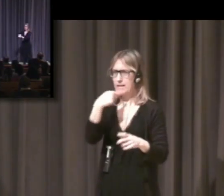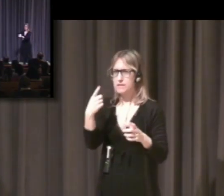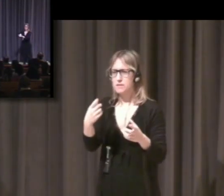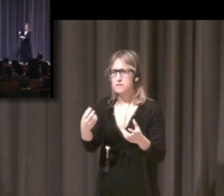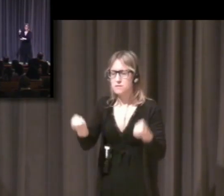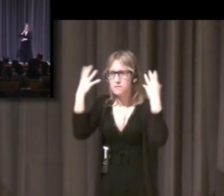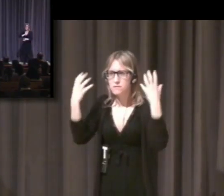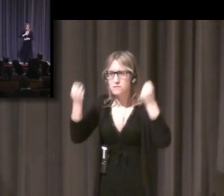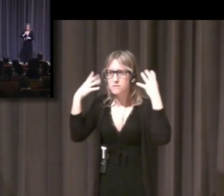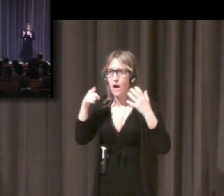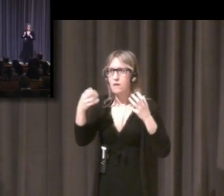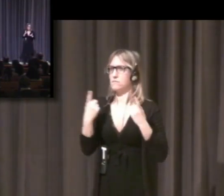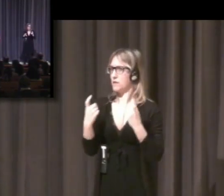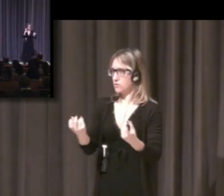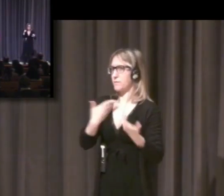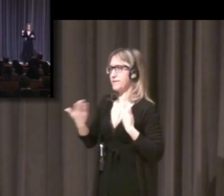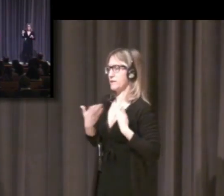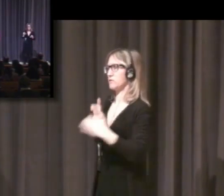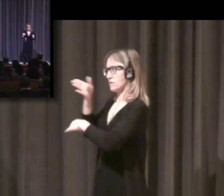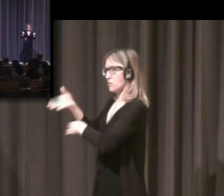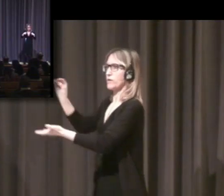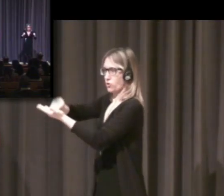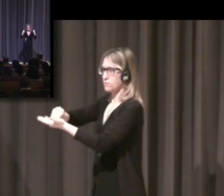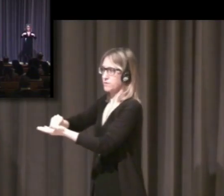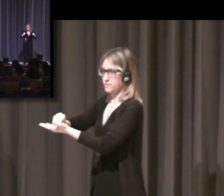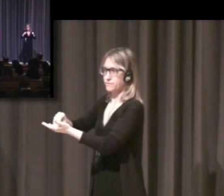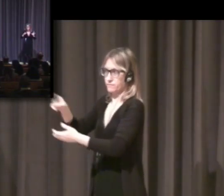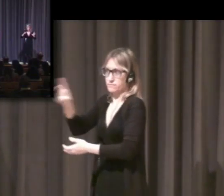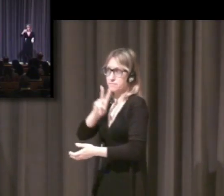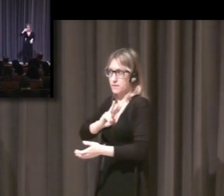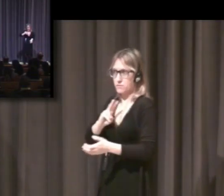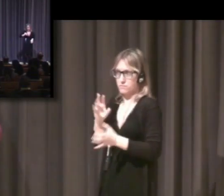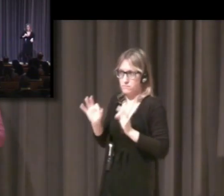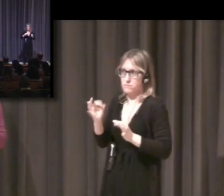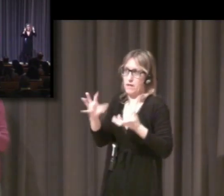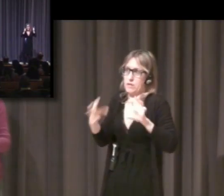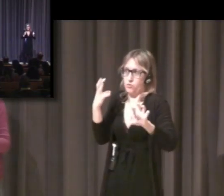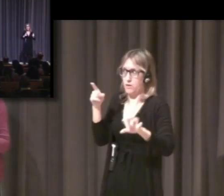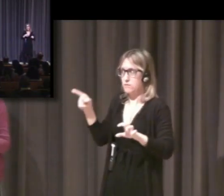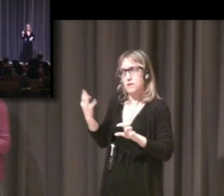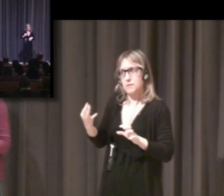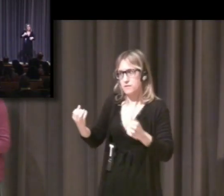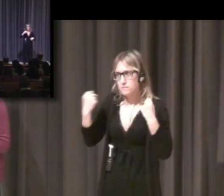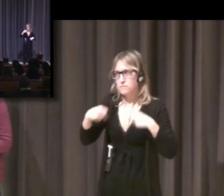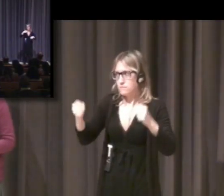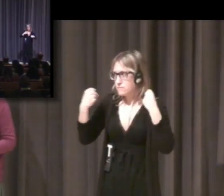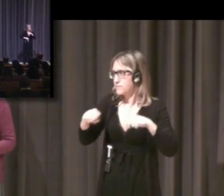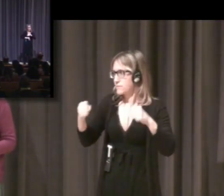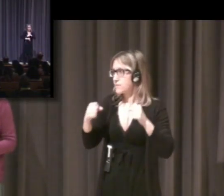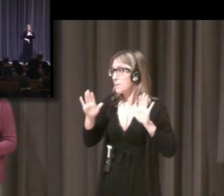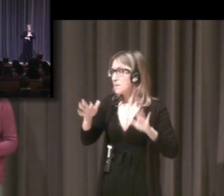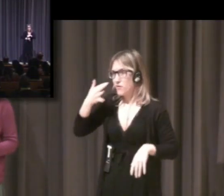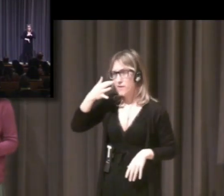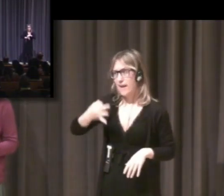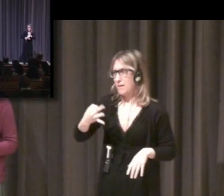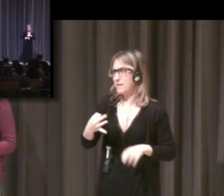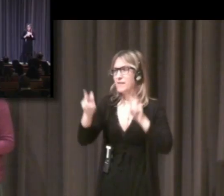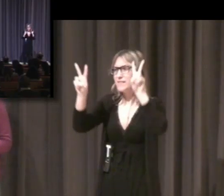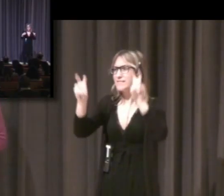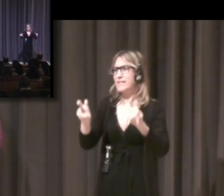But it is a constant thing, and it takes a team of people to do it. The parents have to